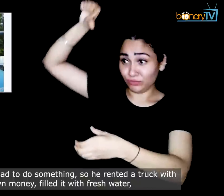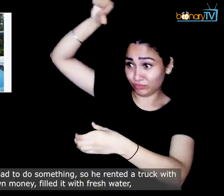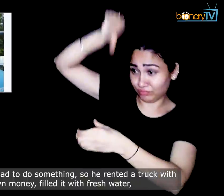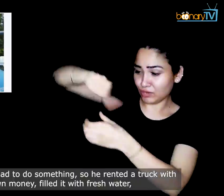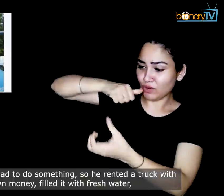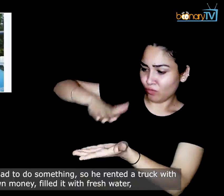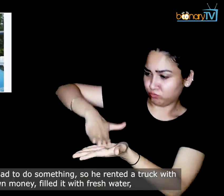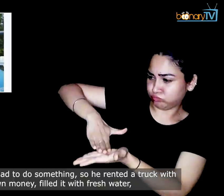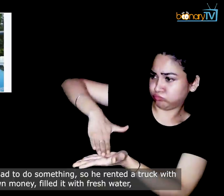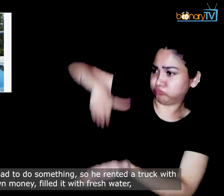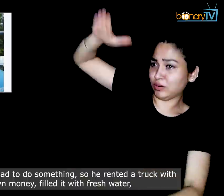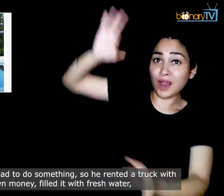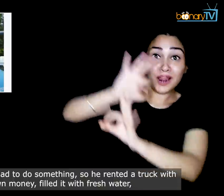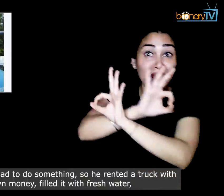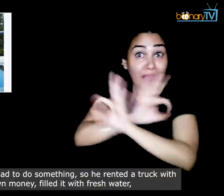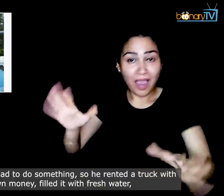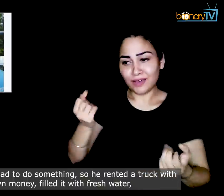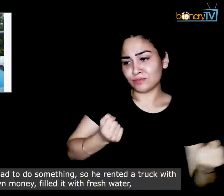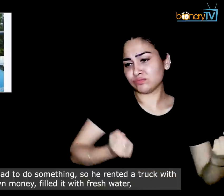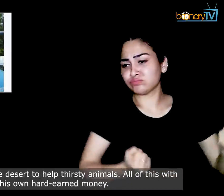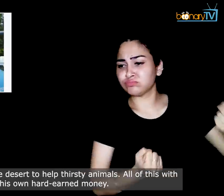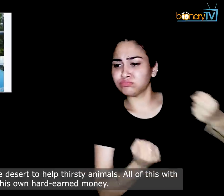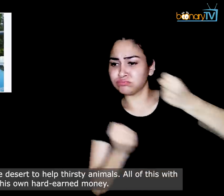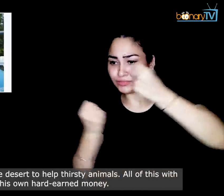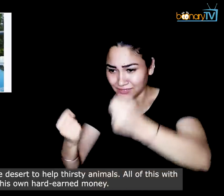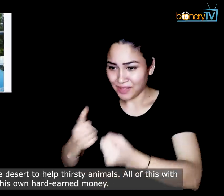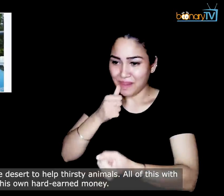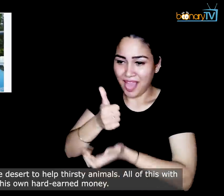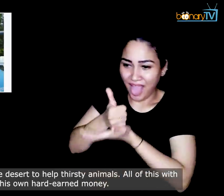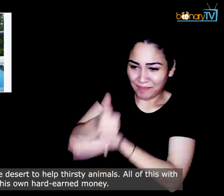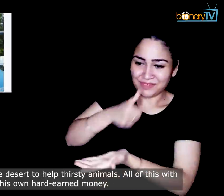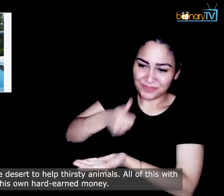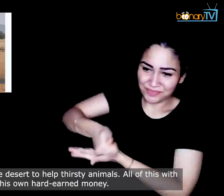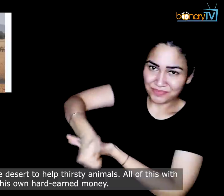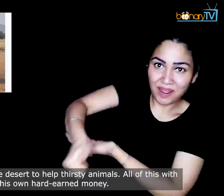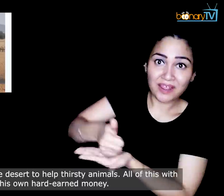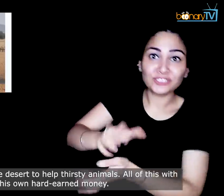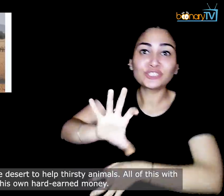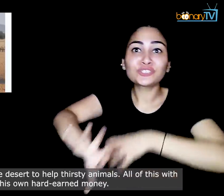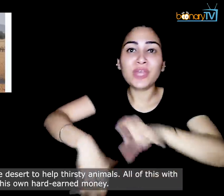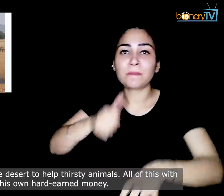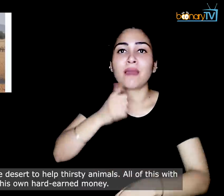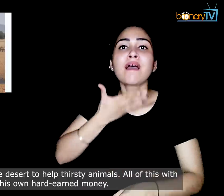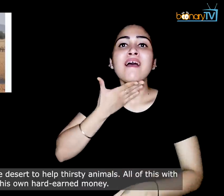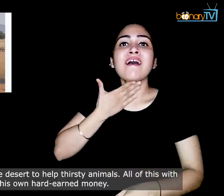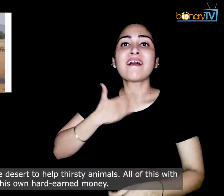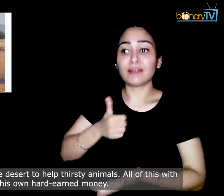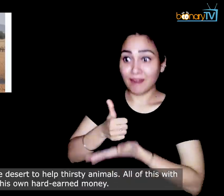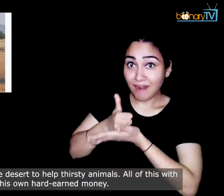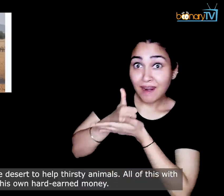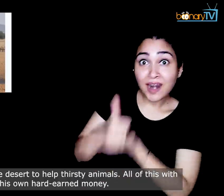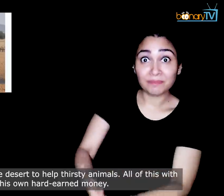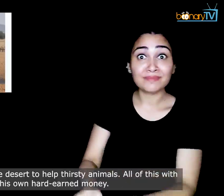filled it with fresh water and set out for the desert to help thirsty animals.